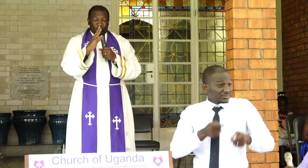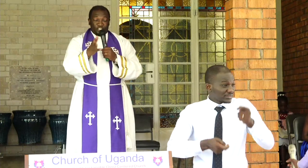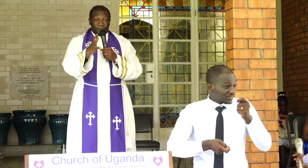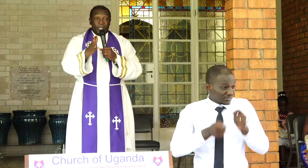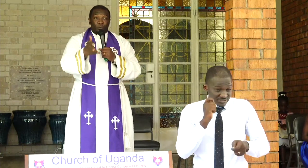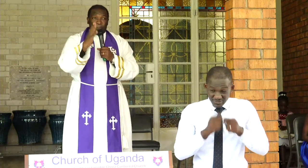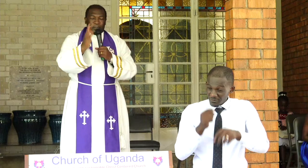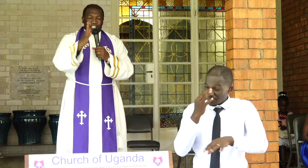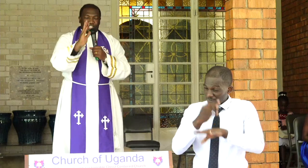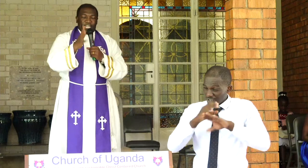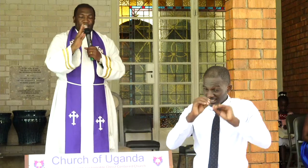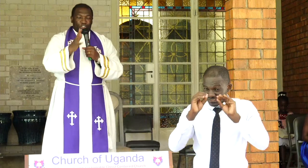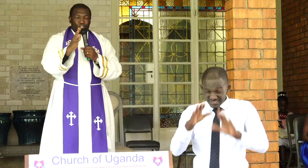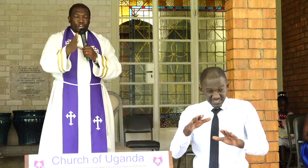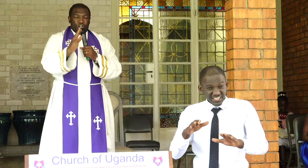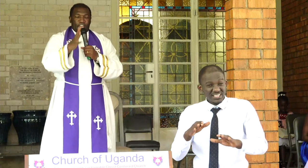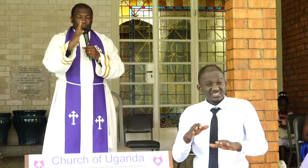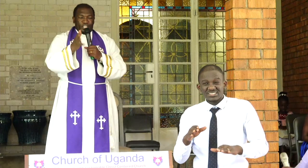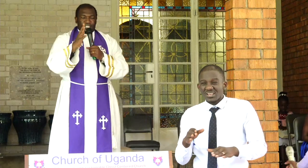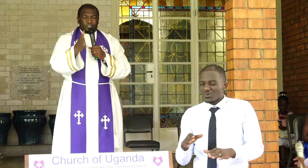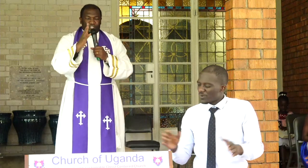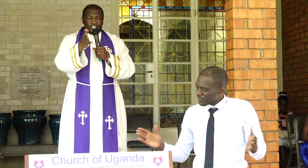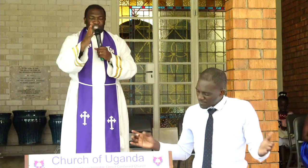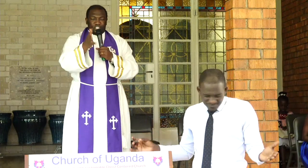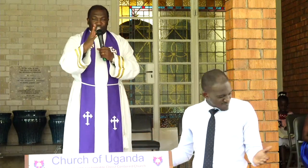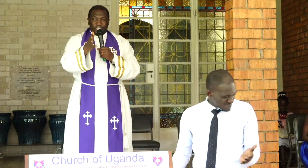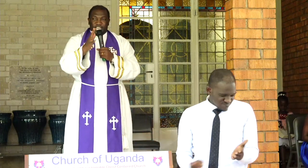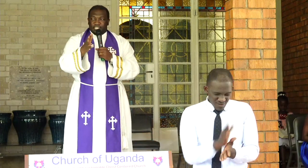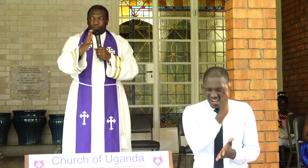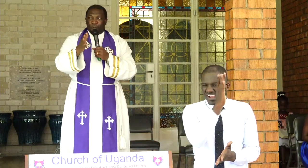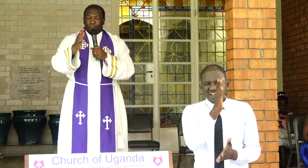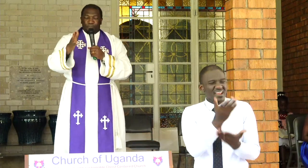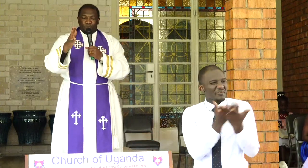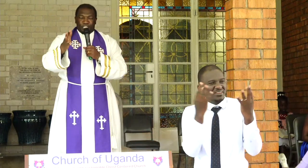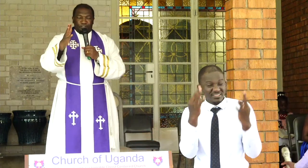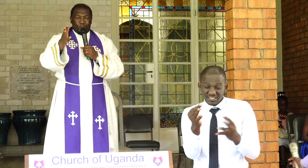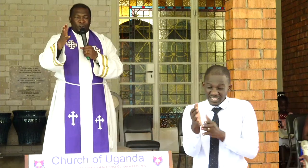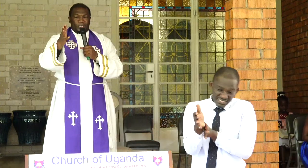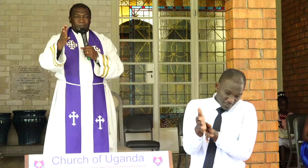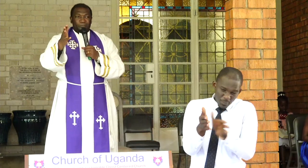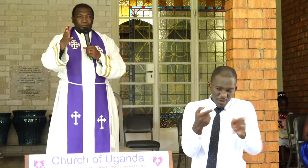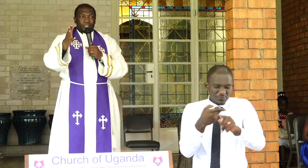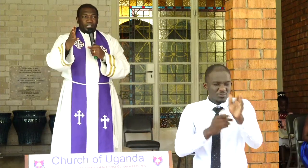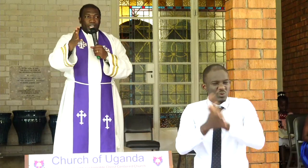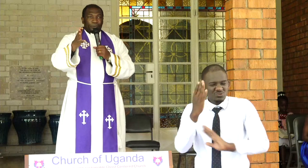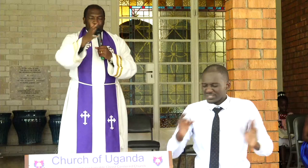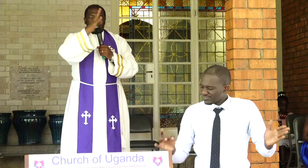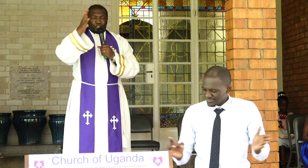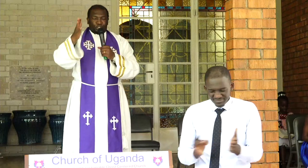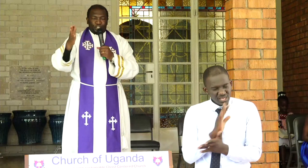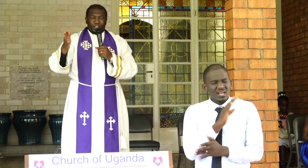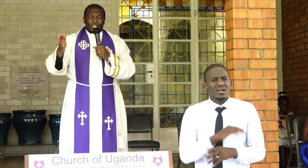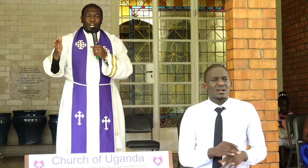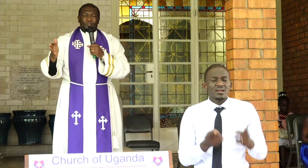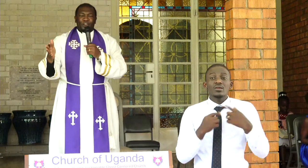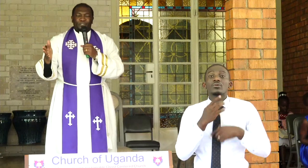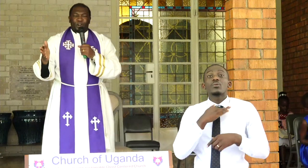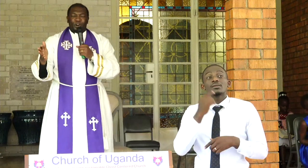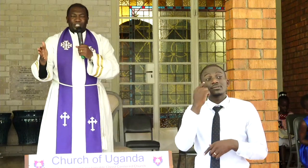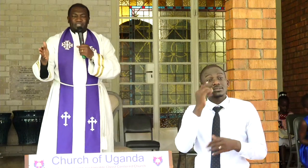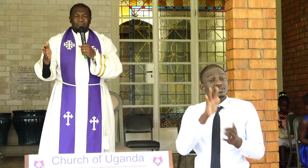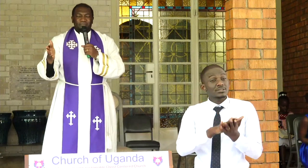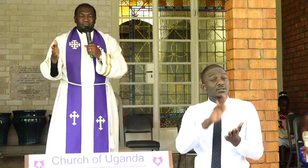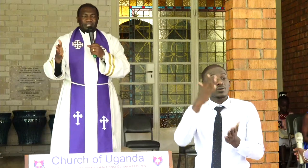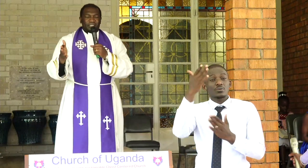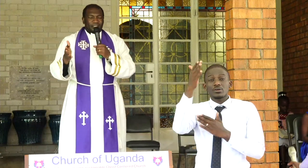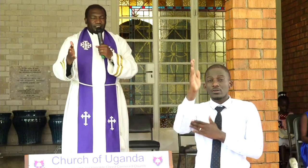false teachers. We place a curse on everything that is taking us away from the will of God. We want to see the glory of